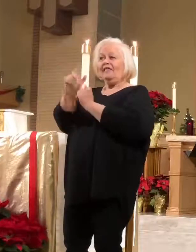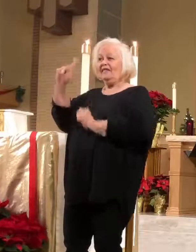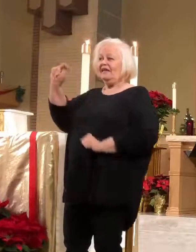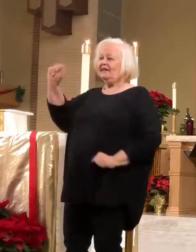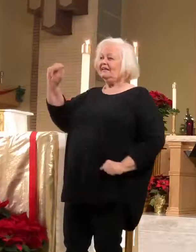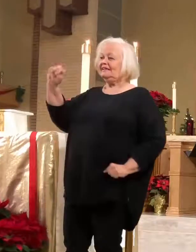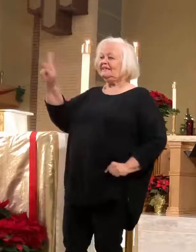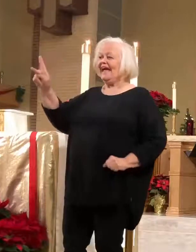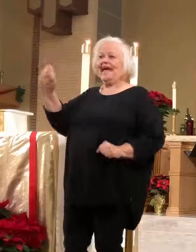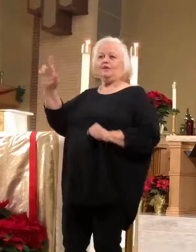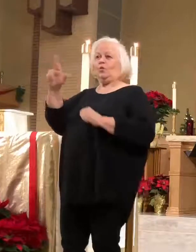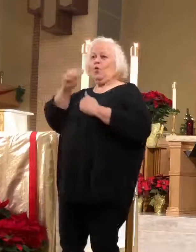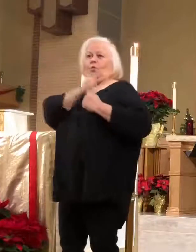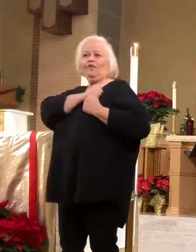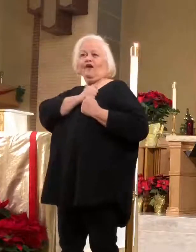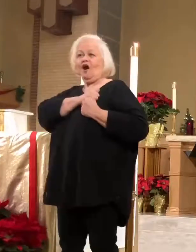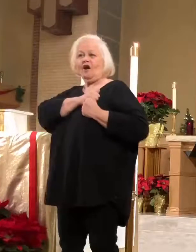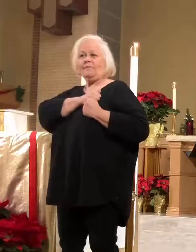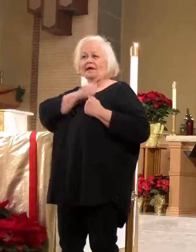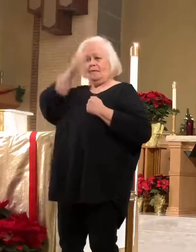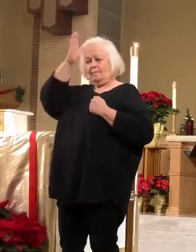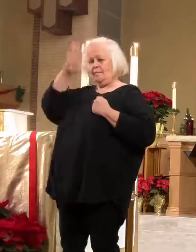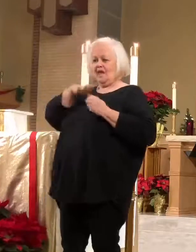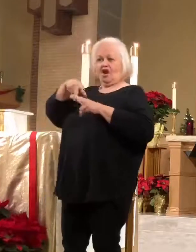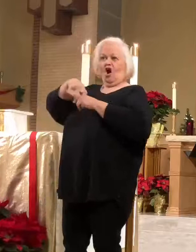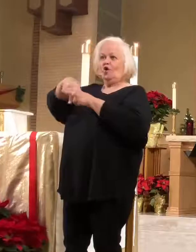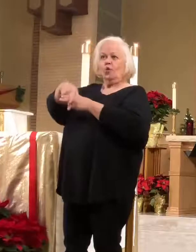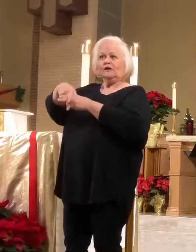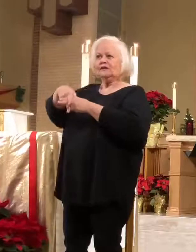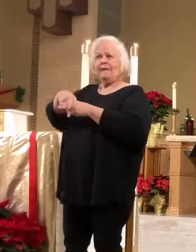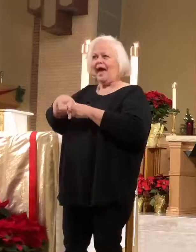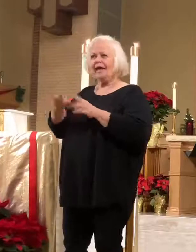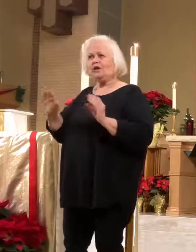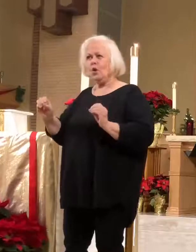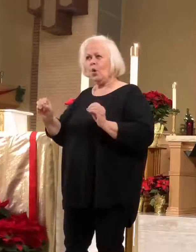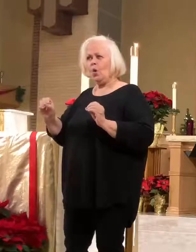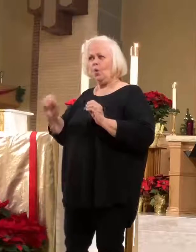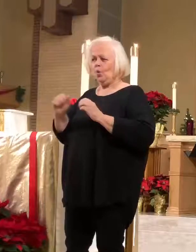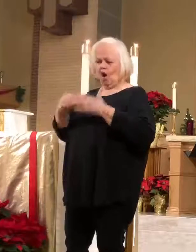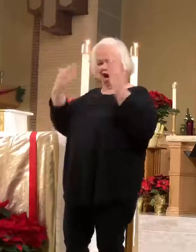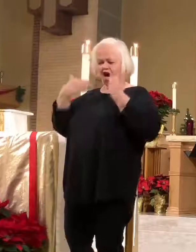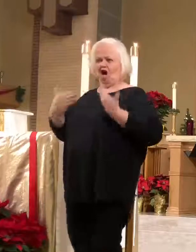or an army of men on horseback and in armor.